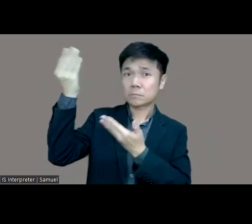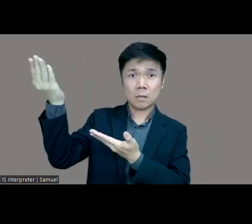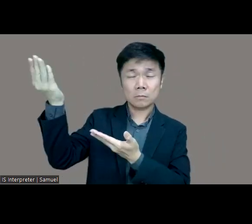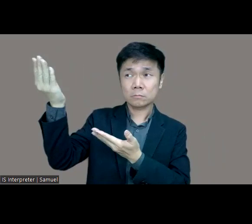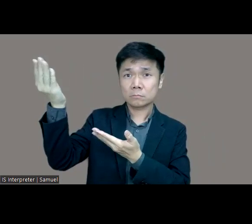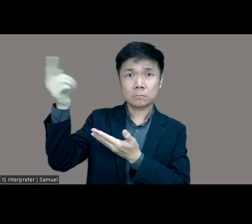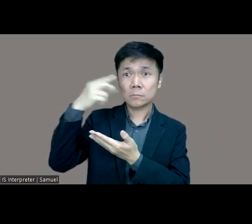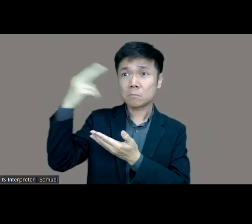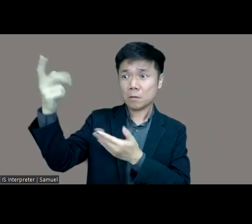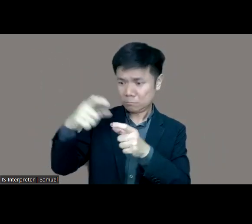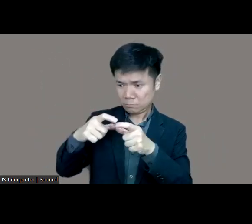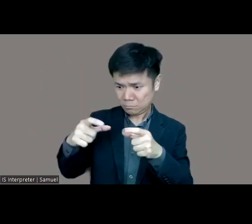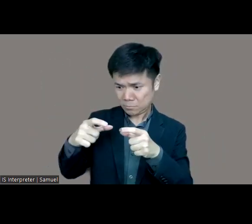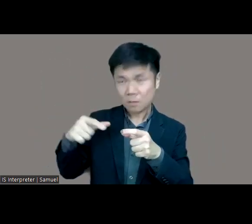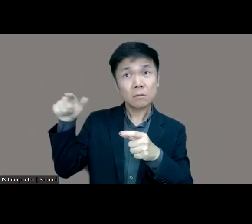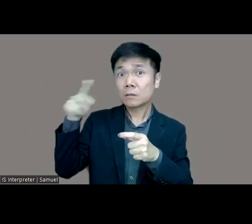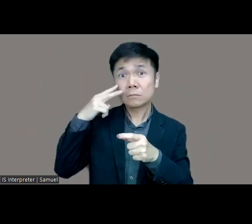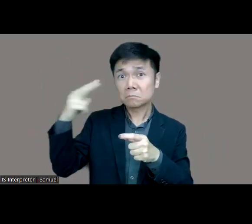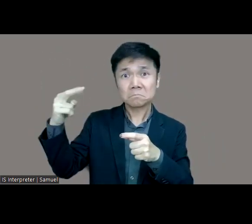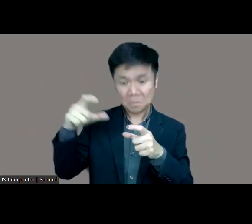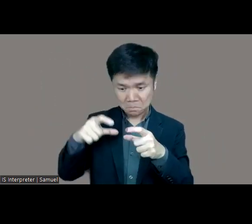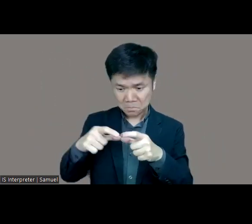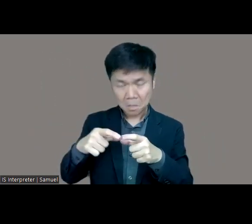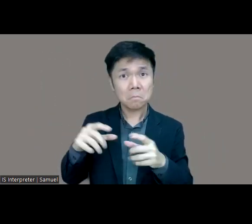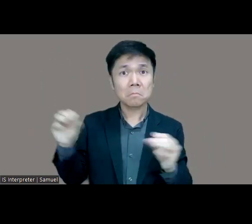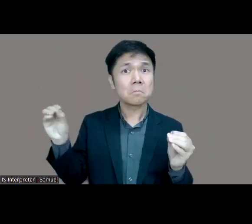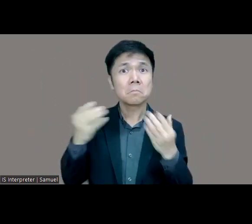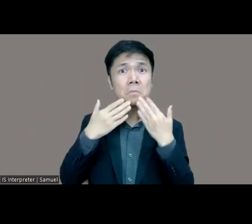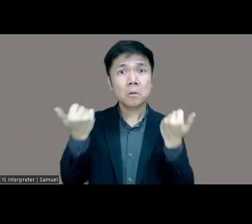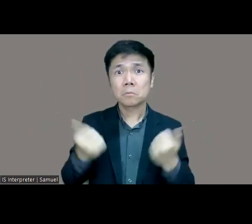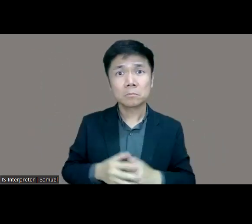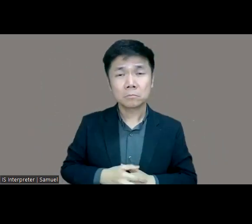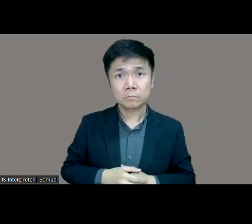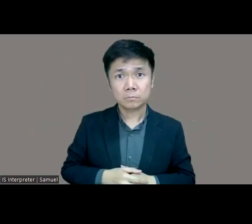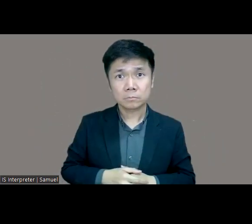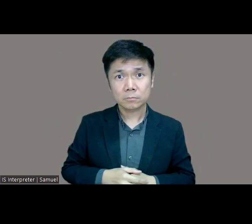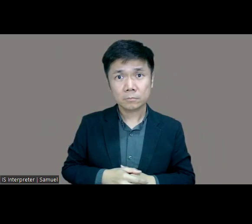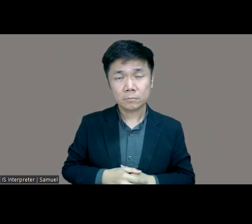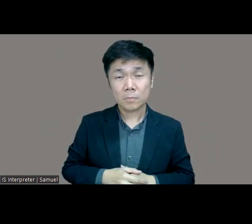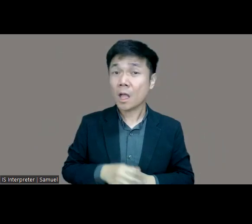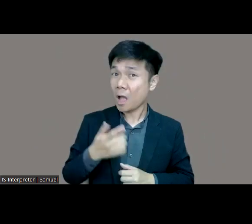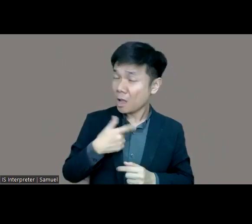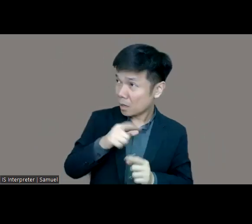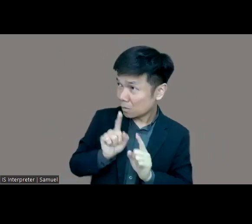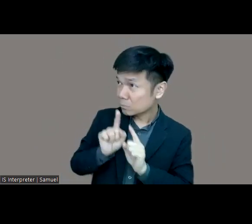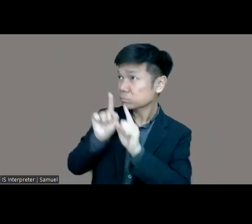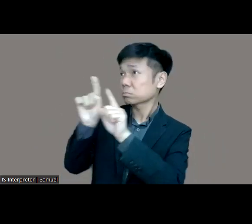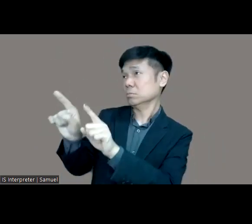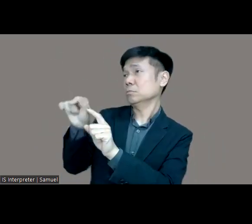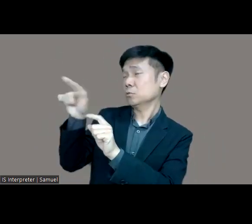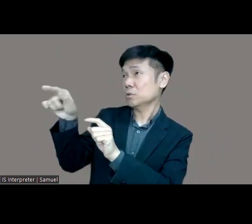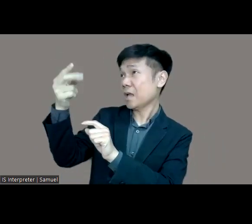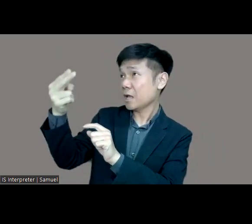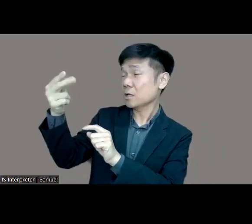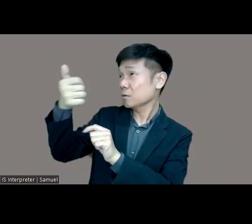my card on the system. They cannot see. Even I went to the headquarters. They told me, you go